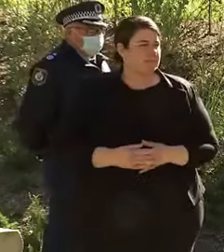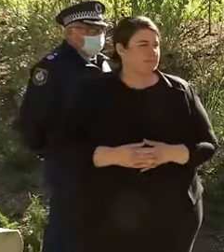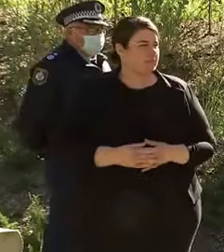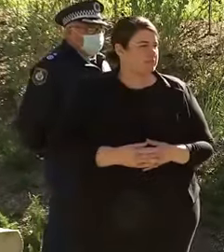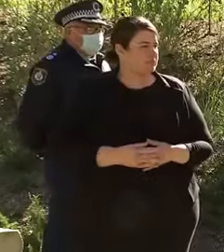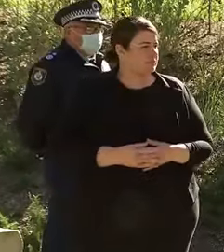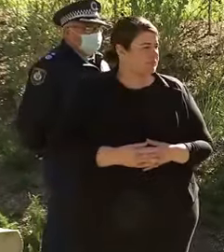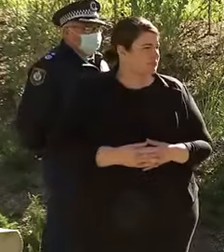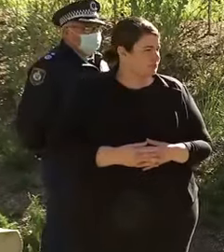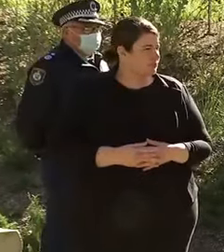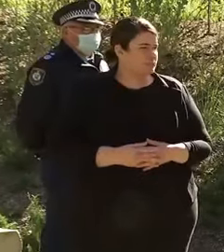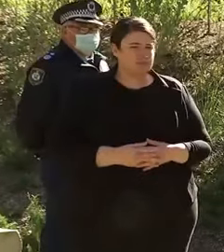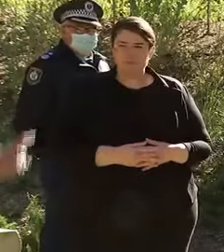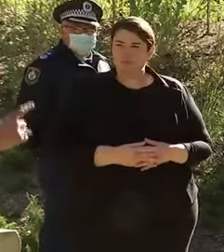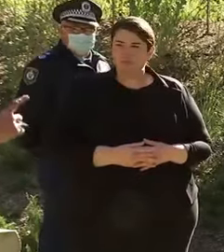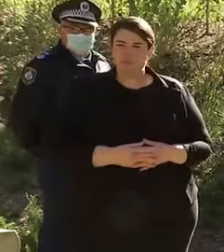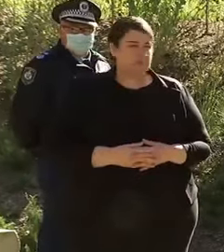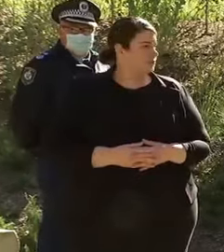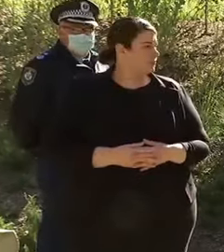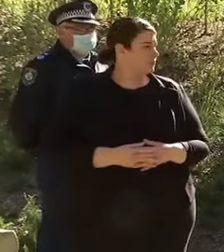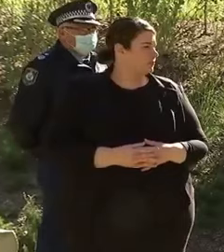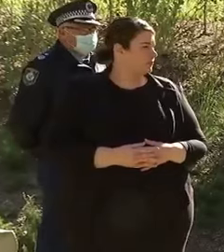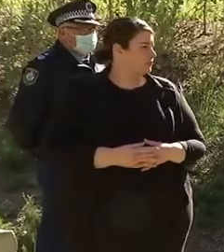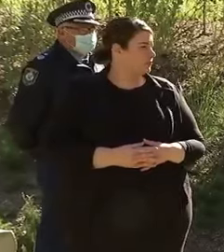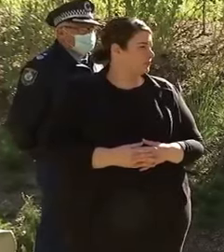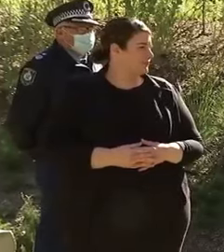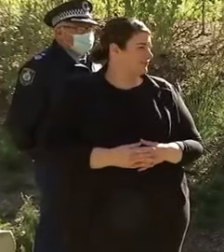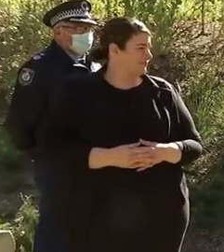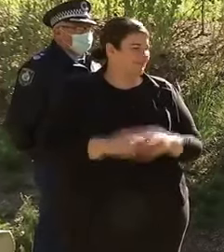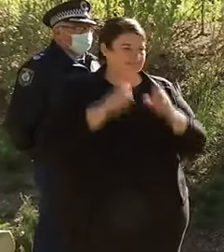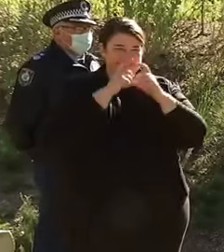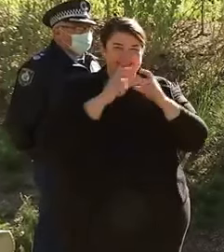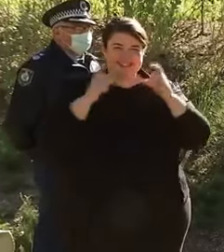So obviously we want sufficient time.